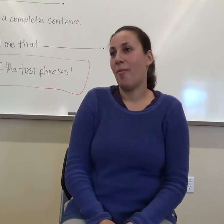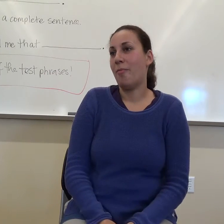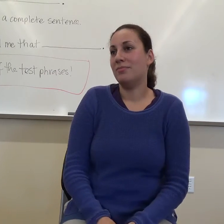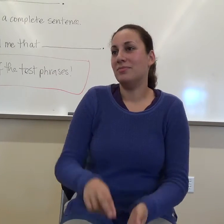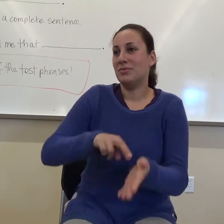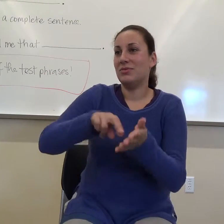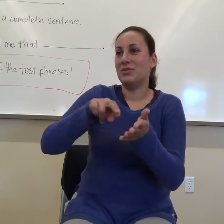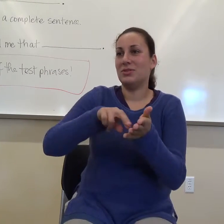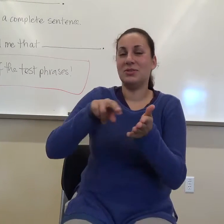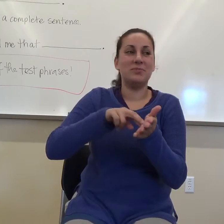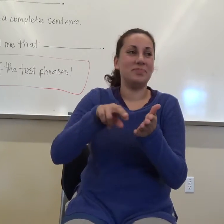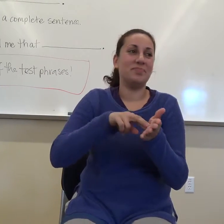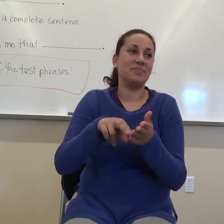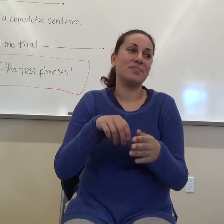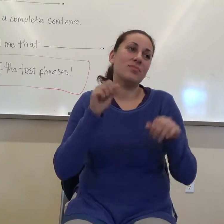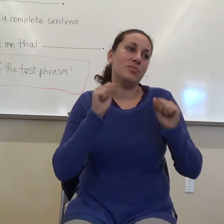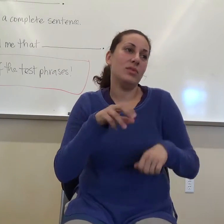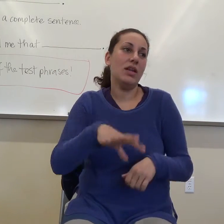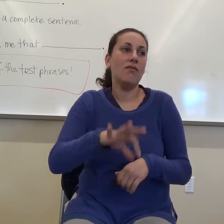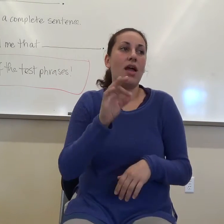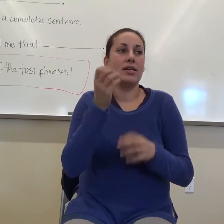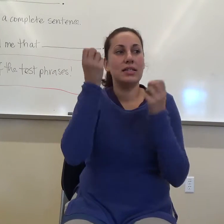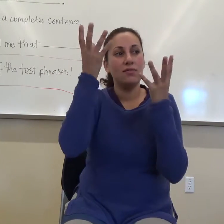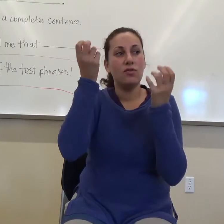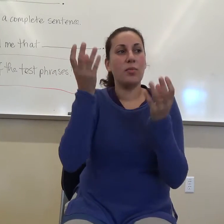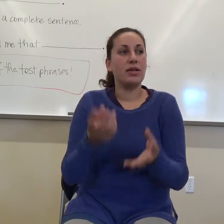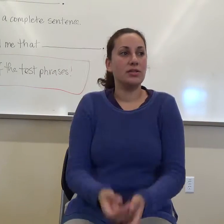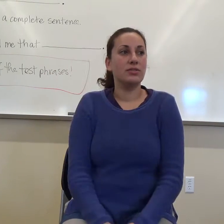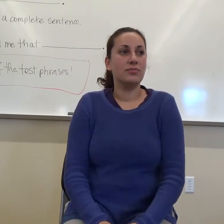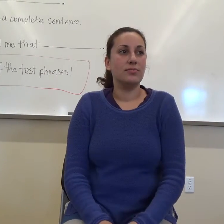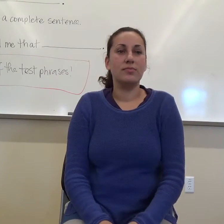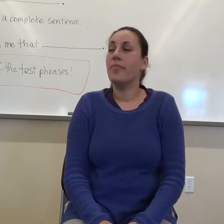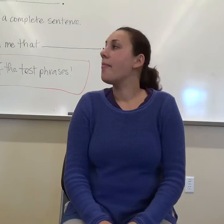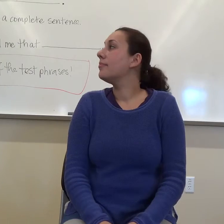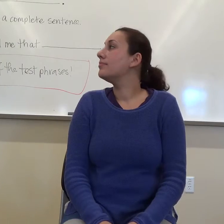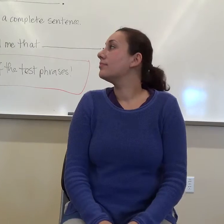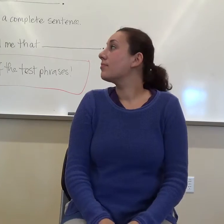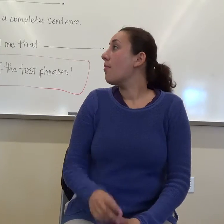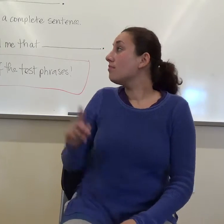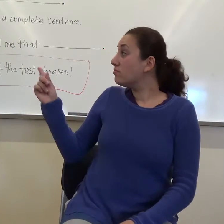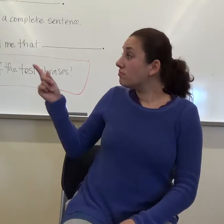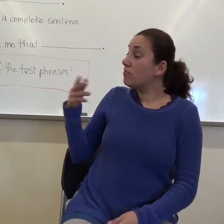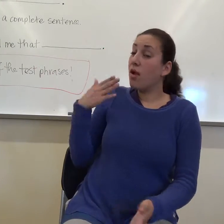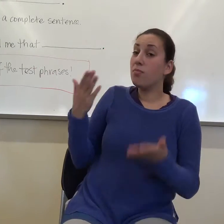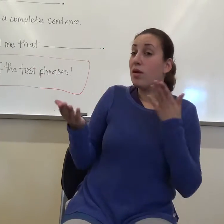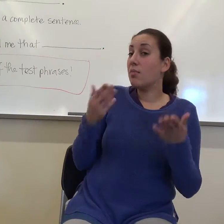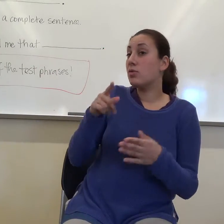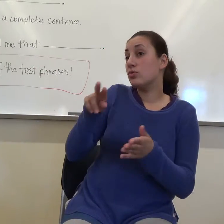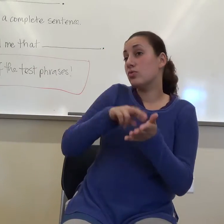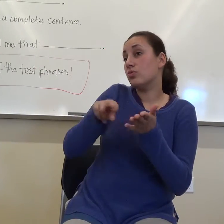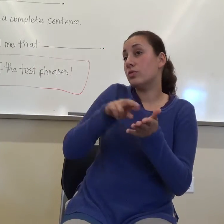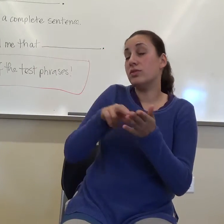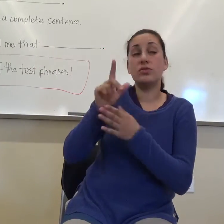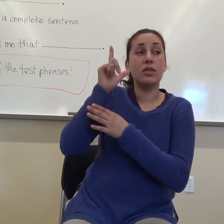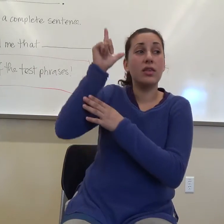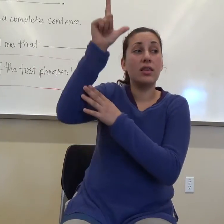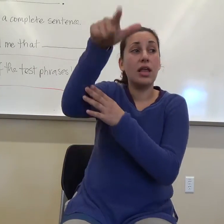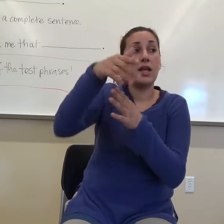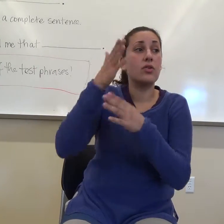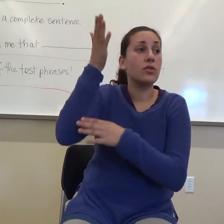these little things that we're just kind of passing by in here, this could be something you end up doing a paper on in another class. If you're